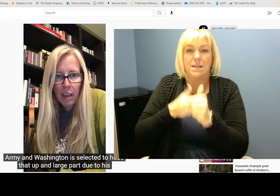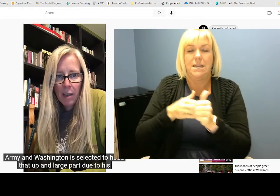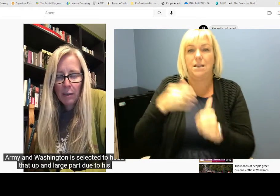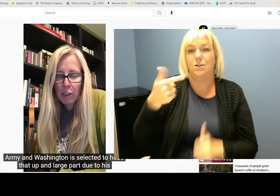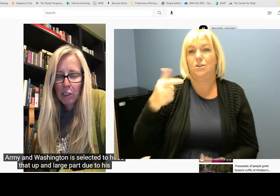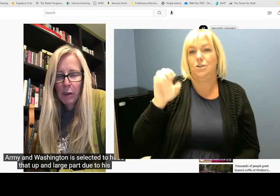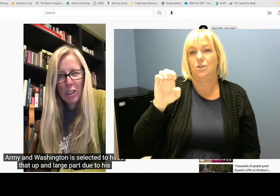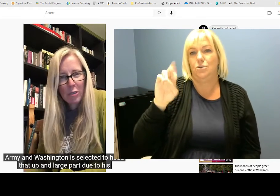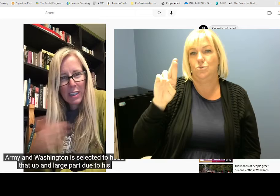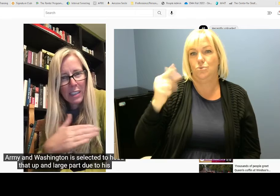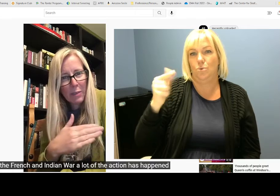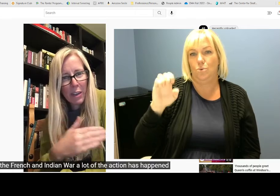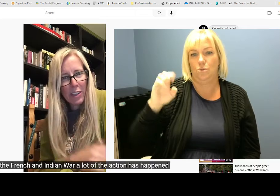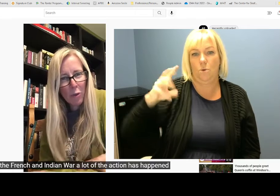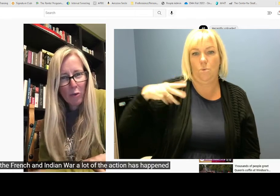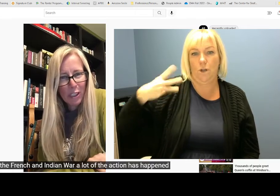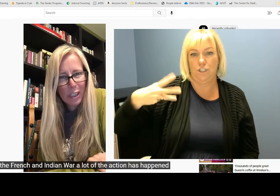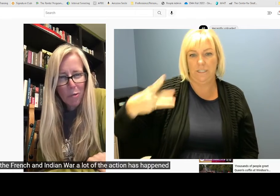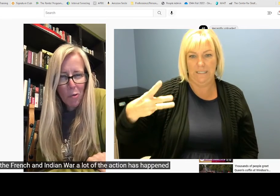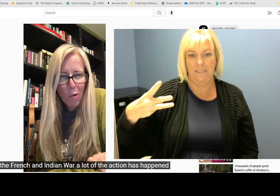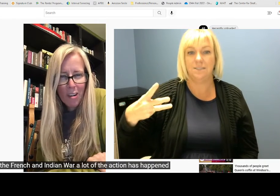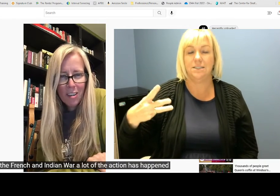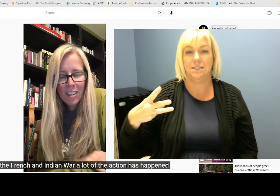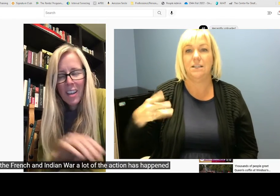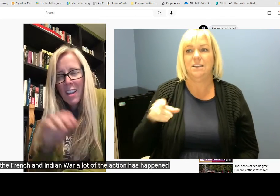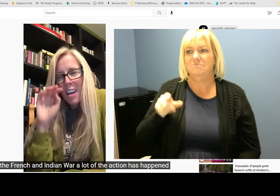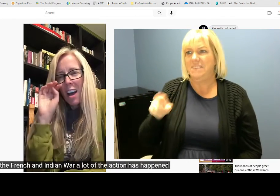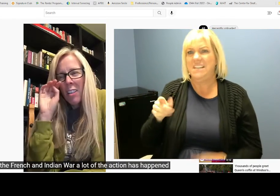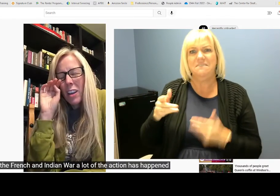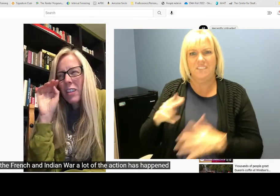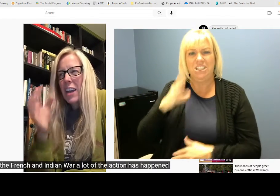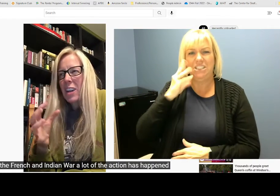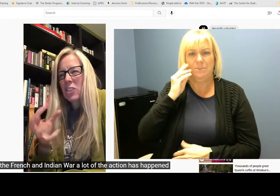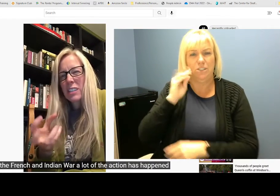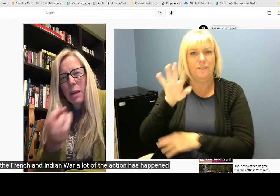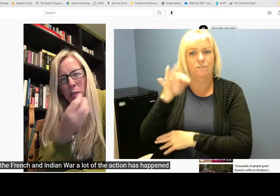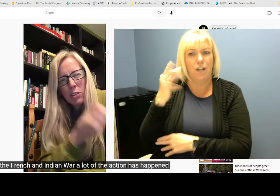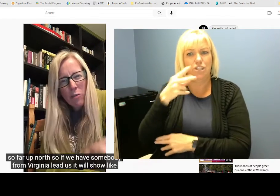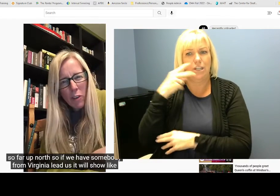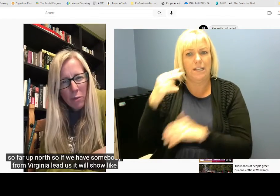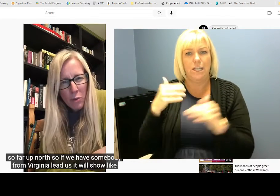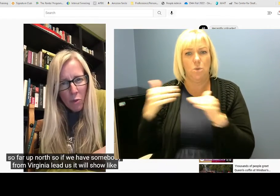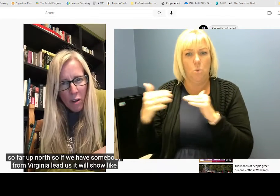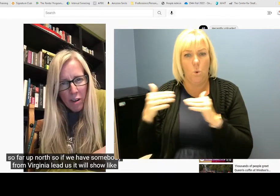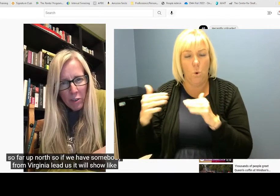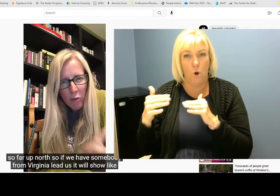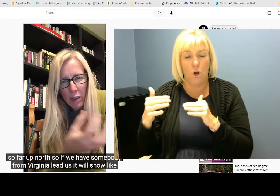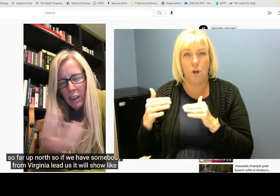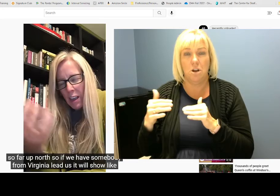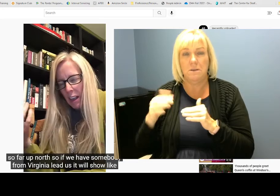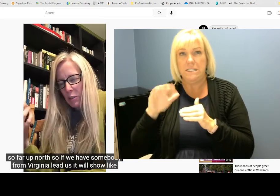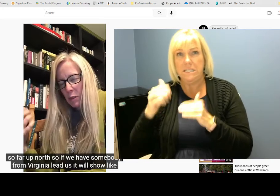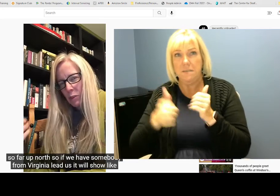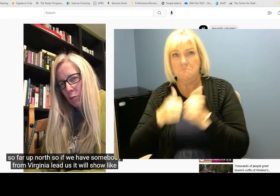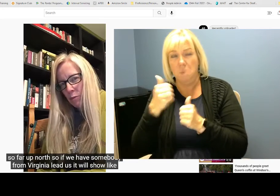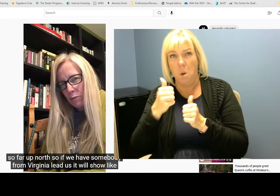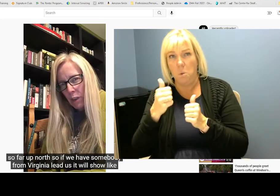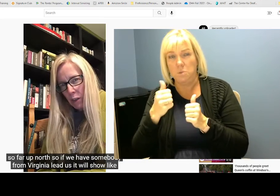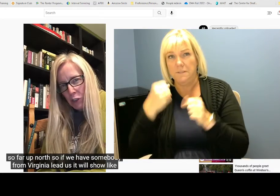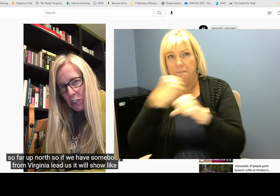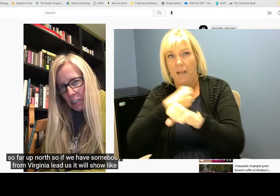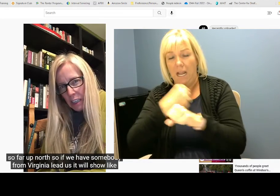up, in large part due to his experience from the French and Indian Wars. A lot of the action has happened so far up north, so if we have somebody